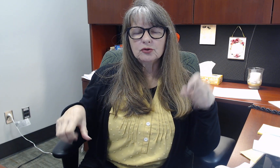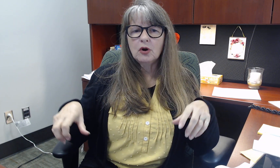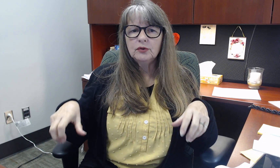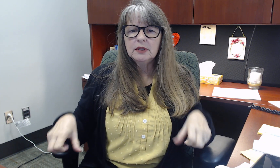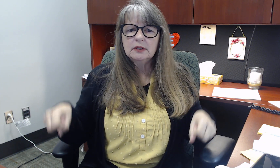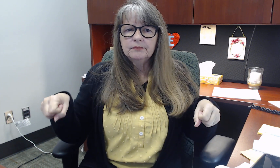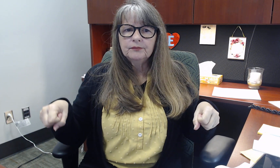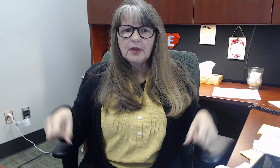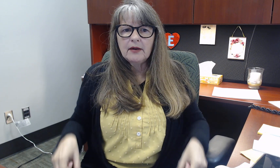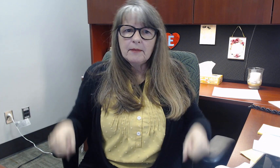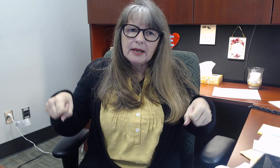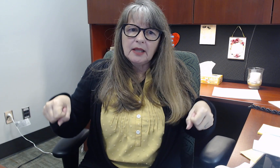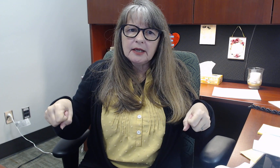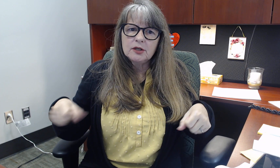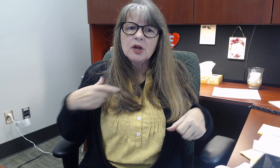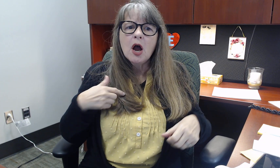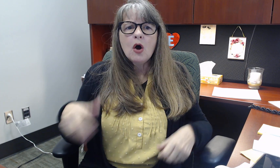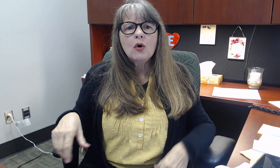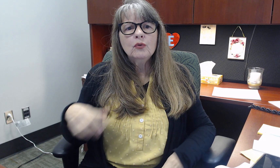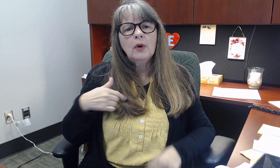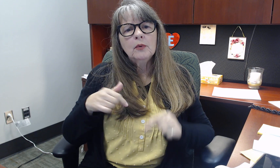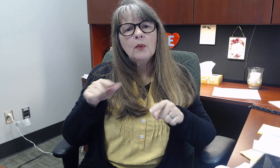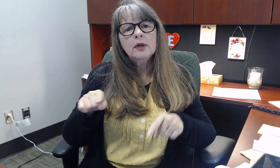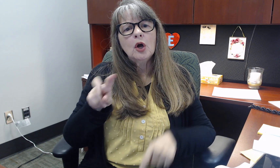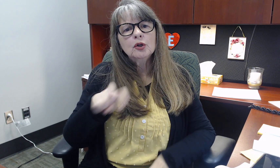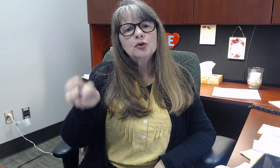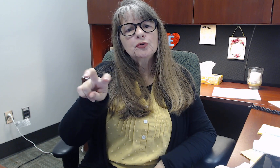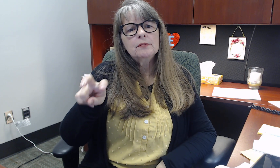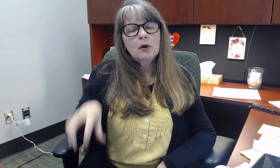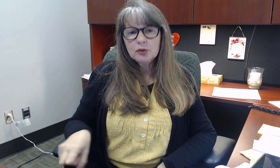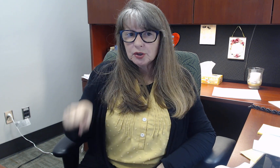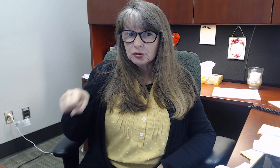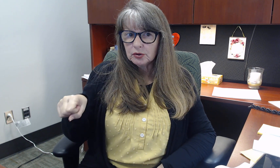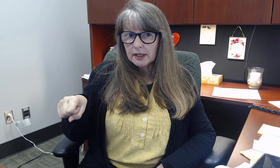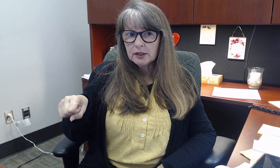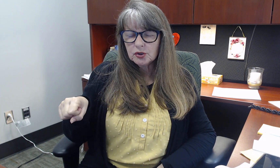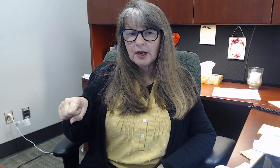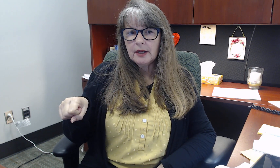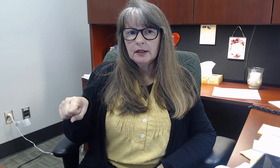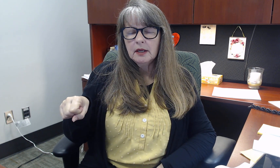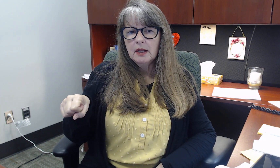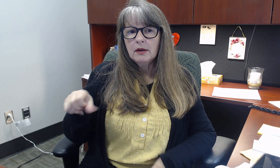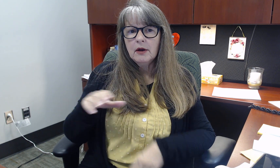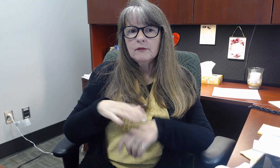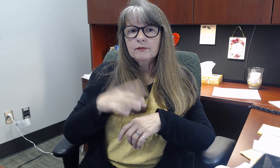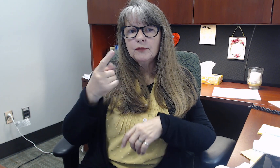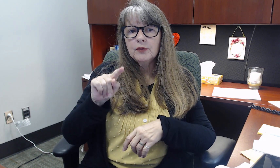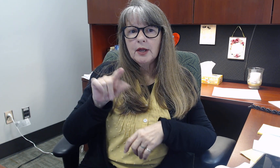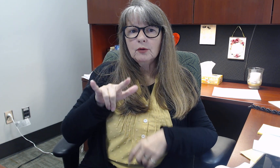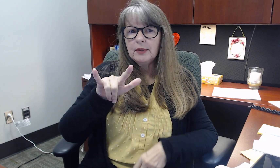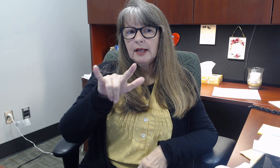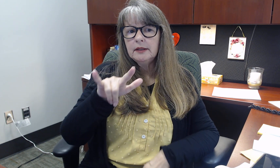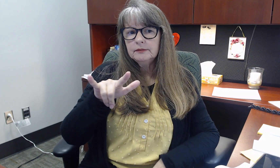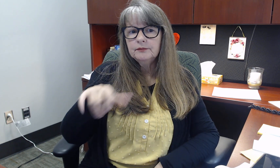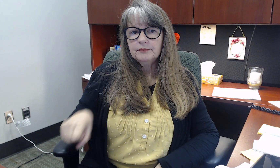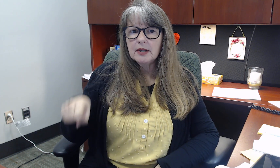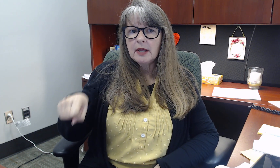holding got my luggage. Oh, I'm going on a trip. Oh, did you get your luggage? Yeah, for the airplane, my